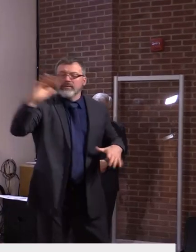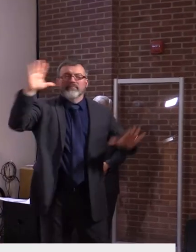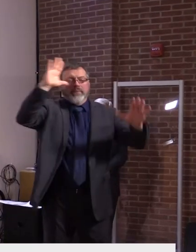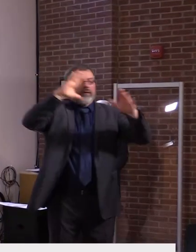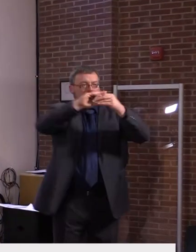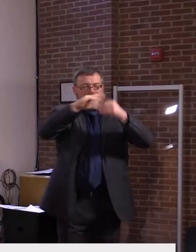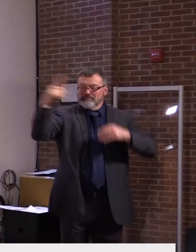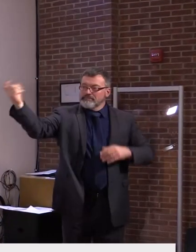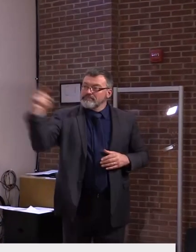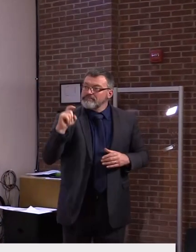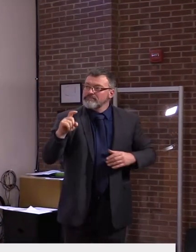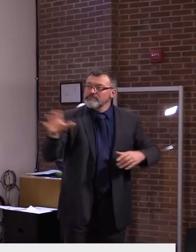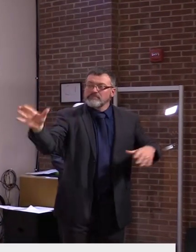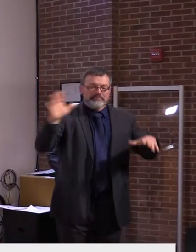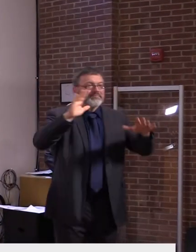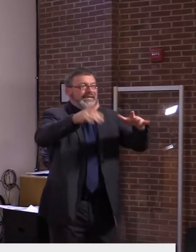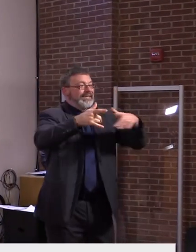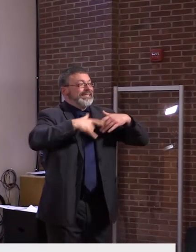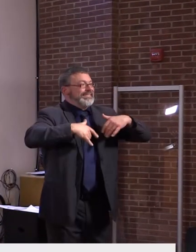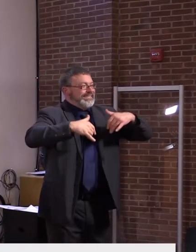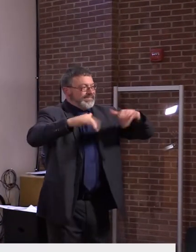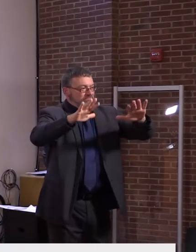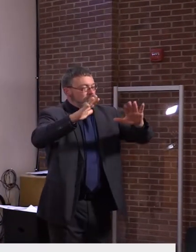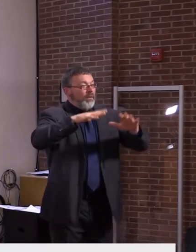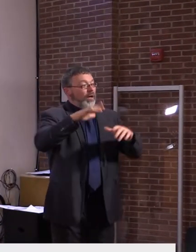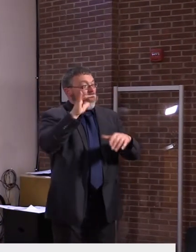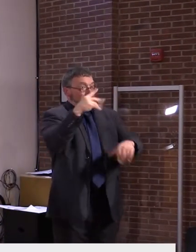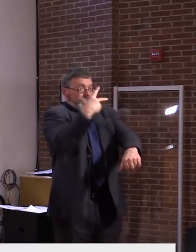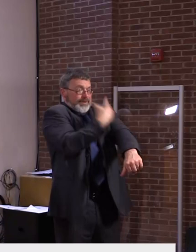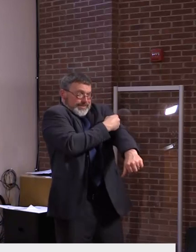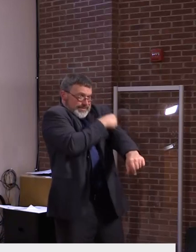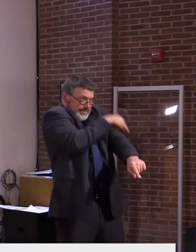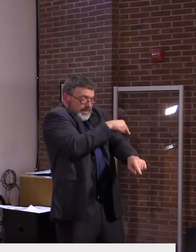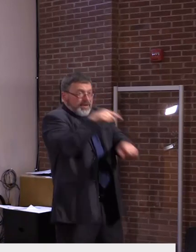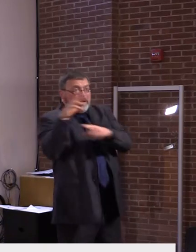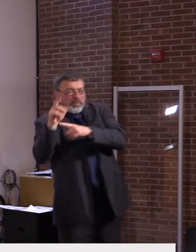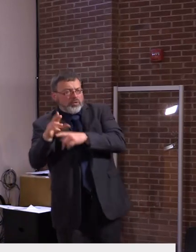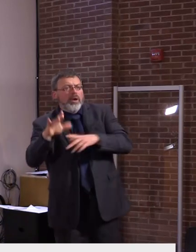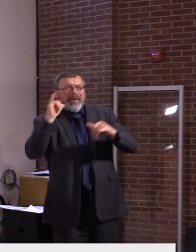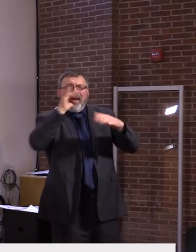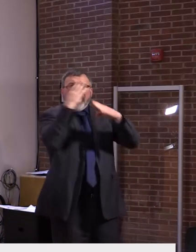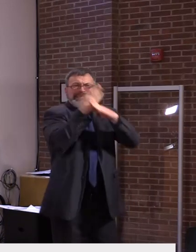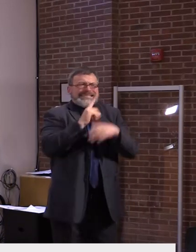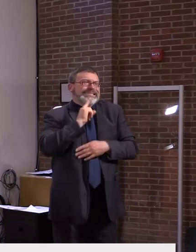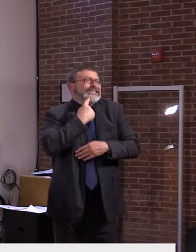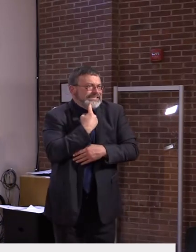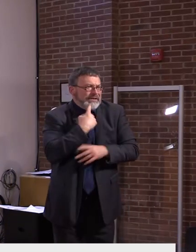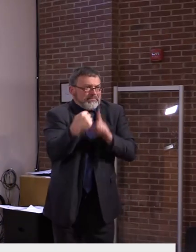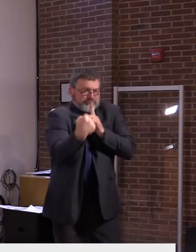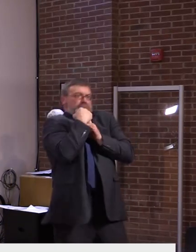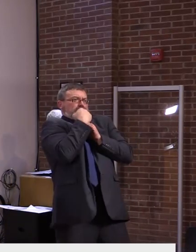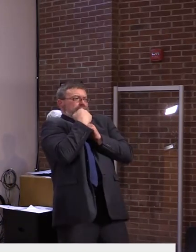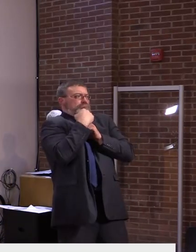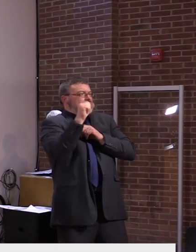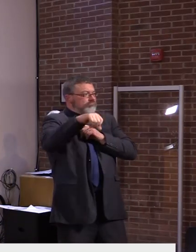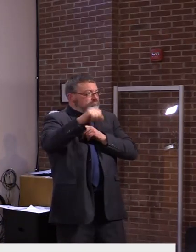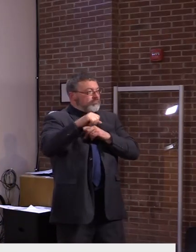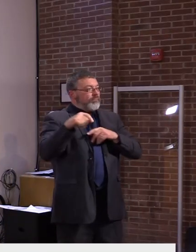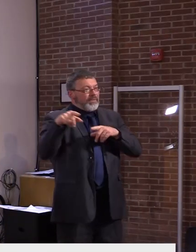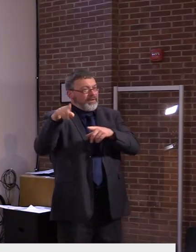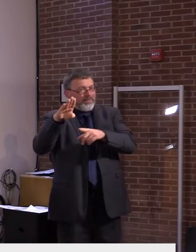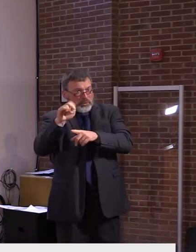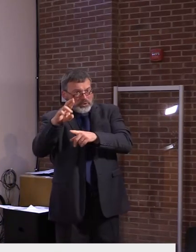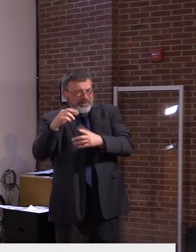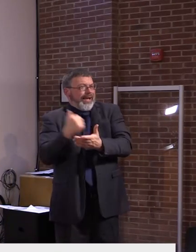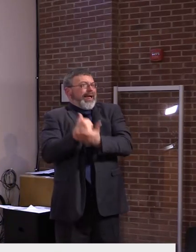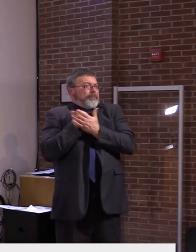Thank you. And obviously we get the vaccine in general and the booster specifically to again enable us to avoid the